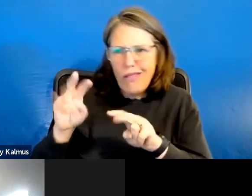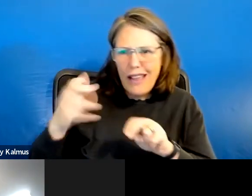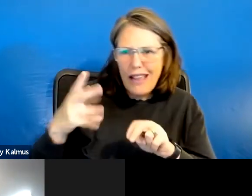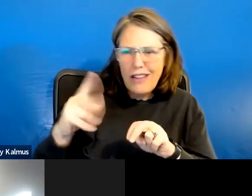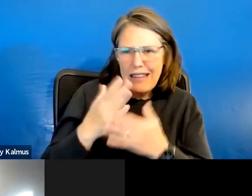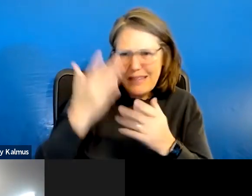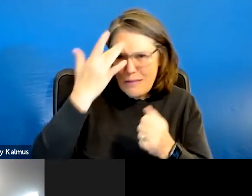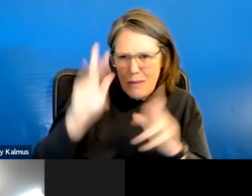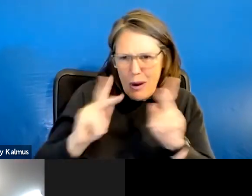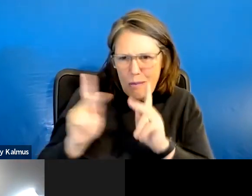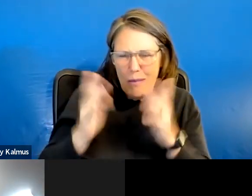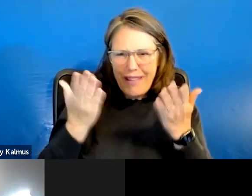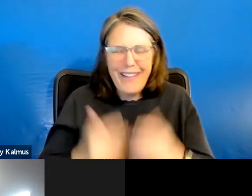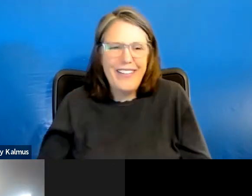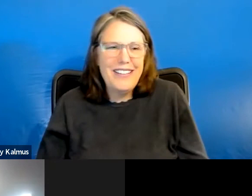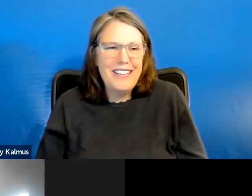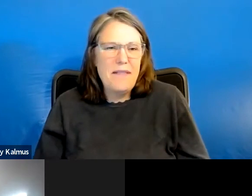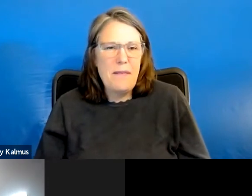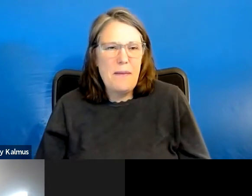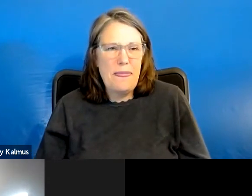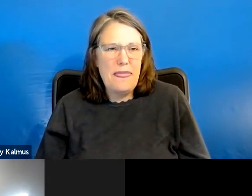people listening. So